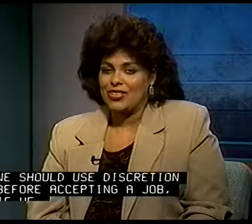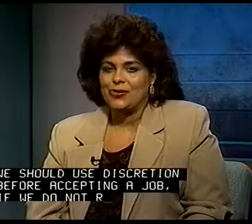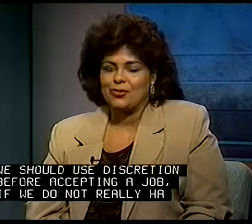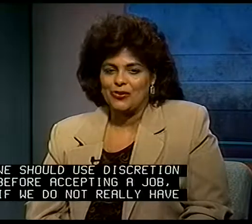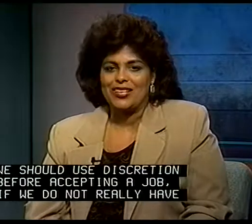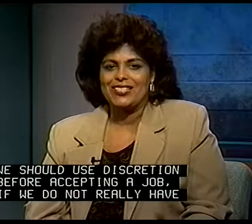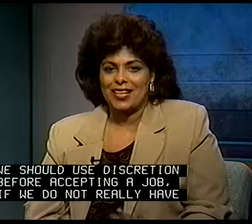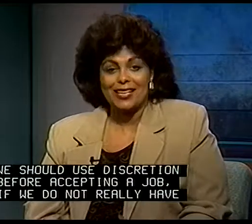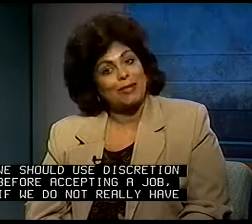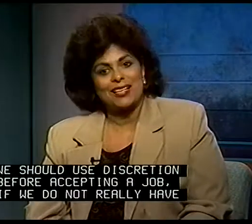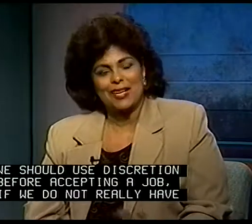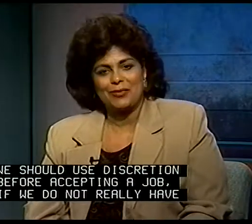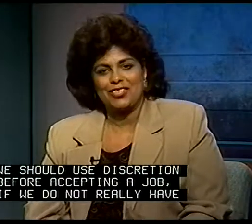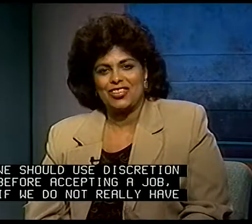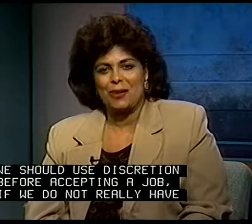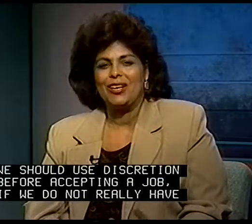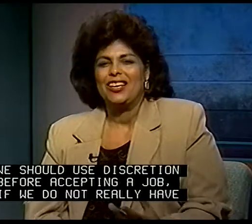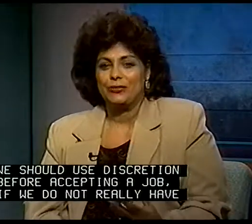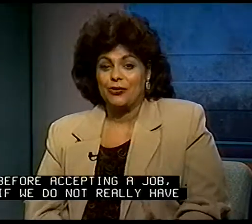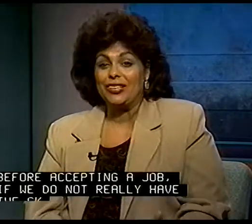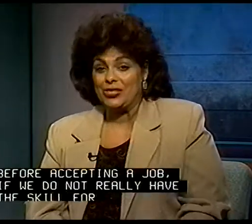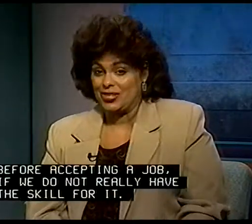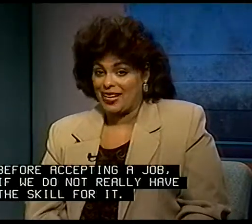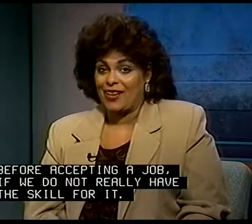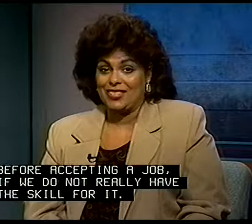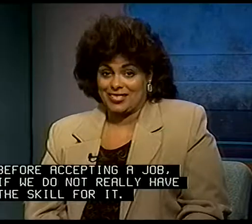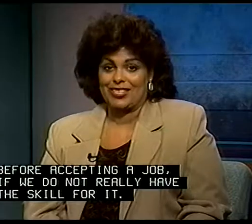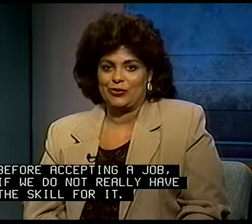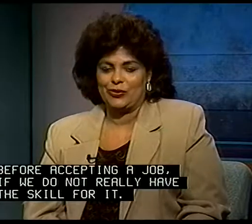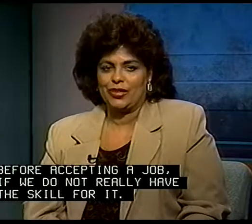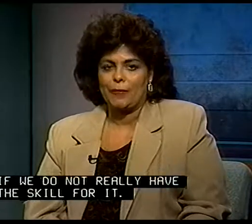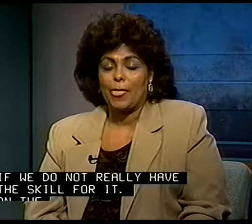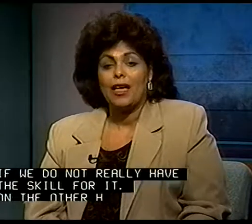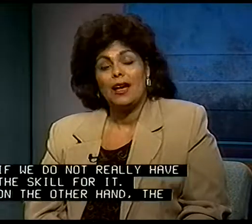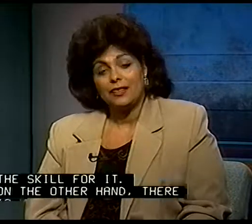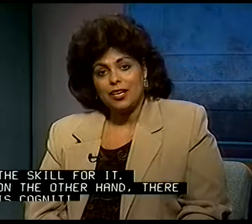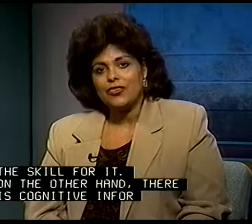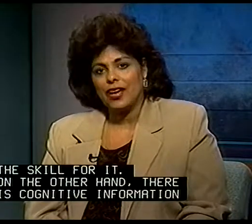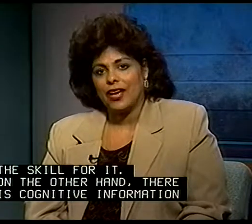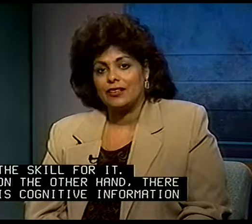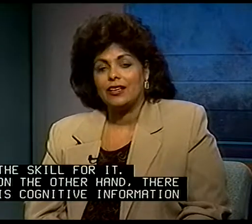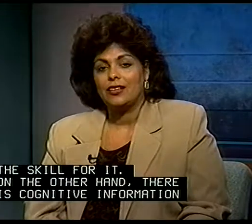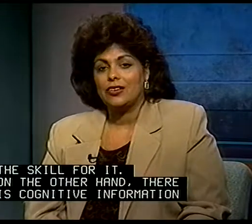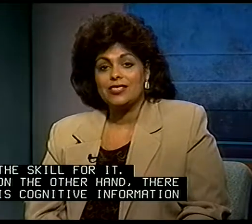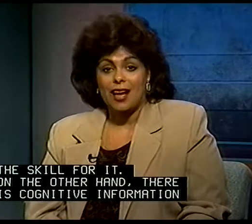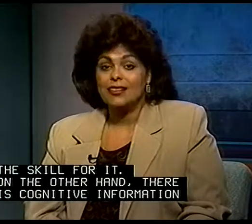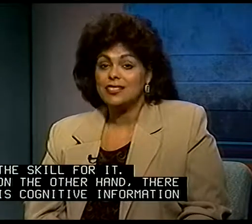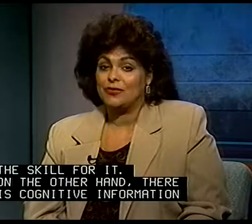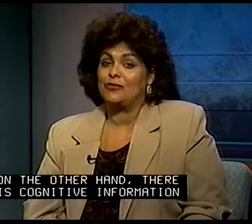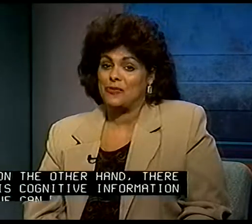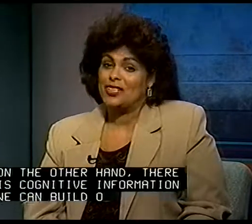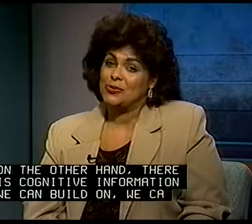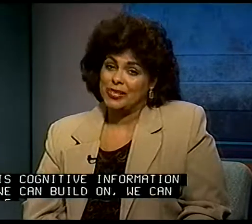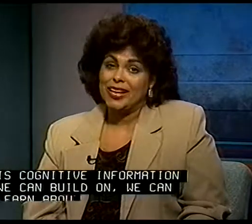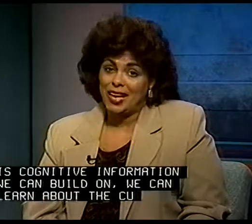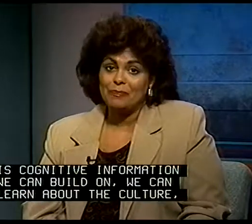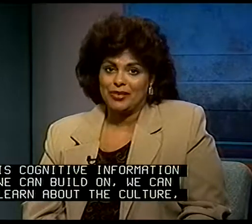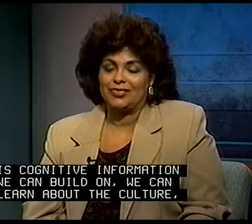discretion before accepting a job if we really do not have the skill for it. On the other hand, there is cognitive information we can build